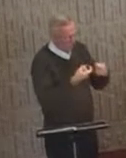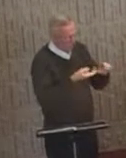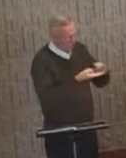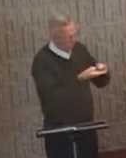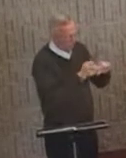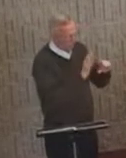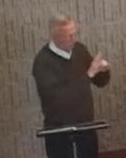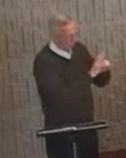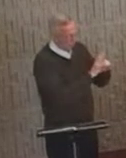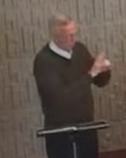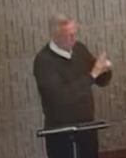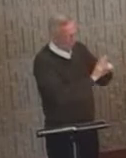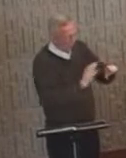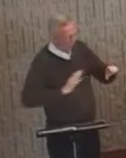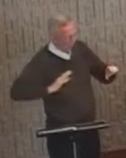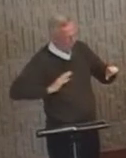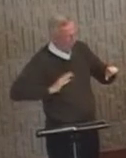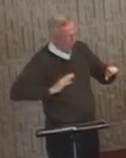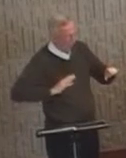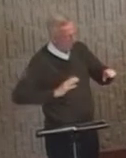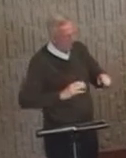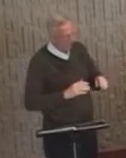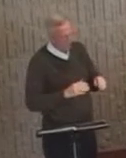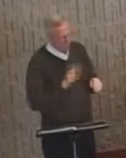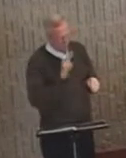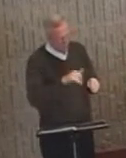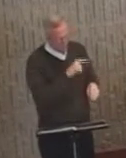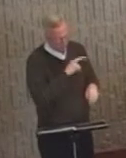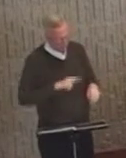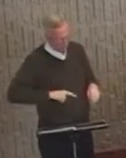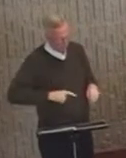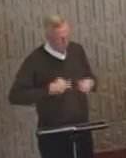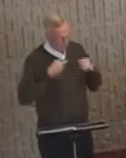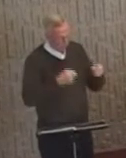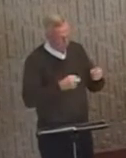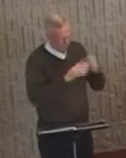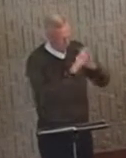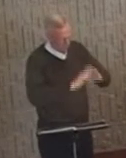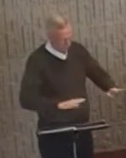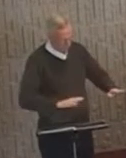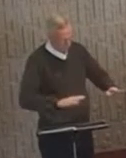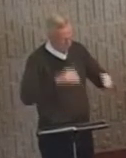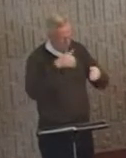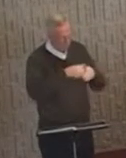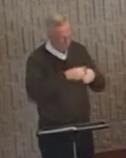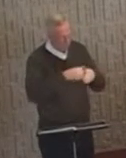May the Lord grant you peace in ways that the world cannot.